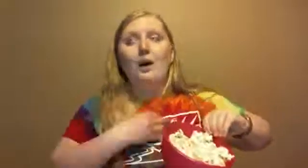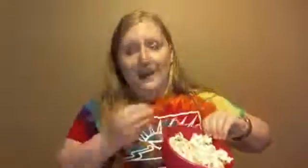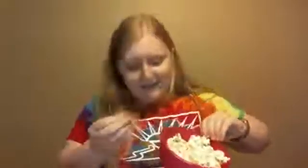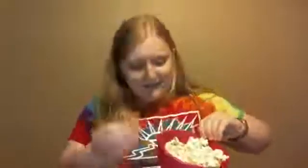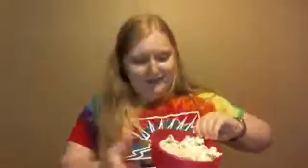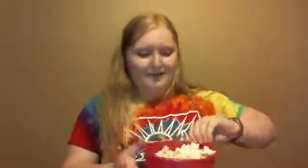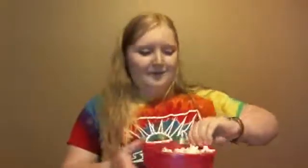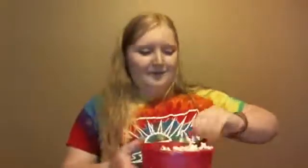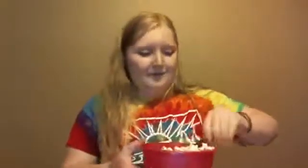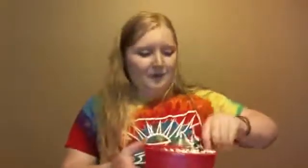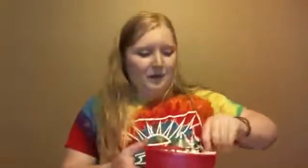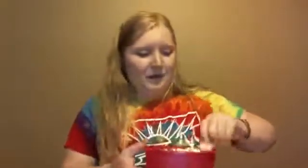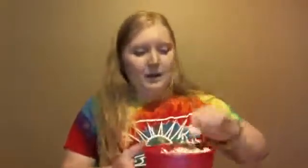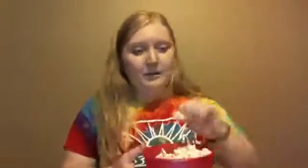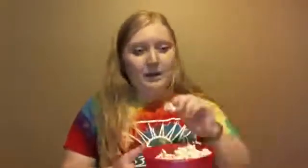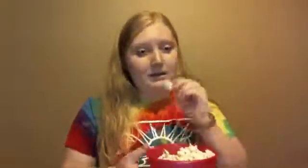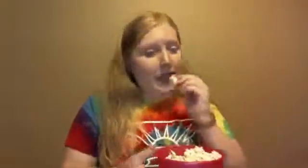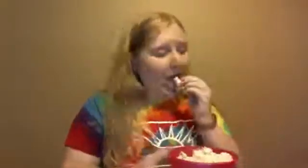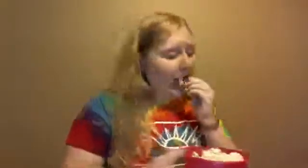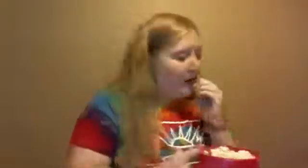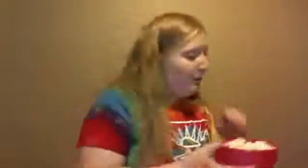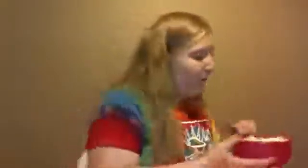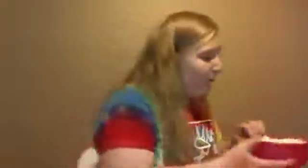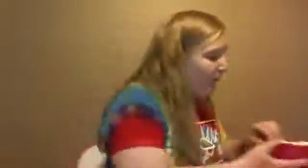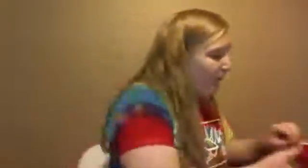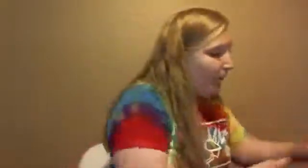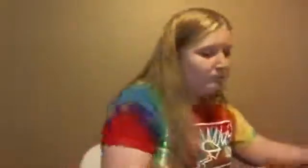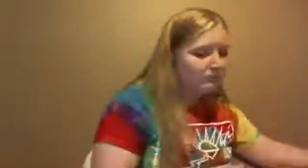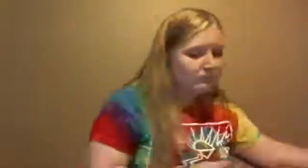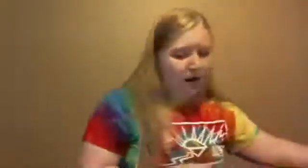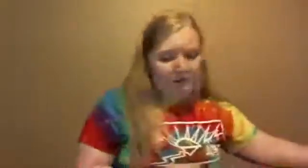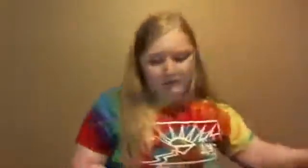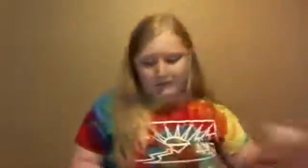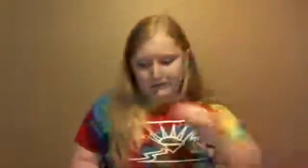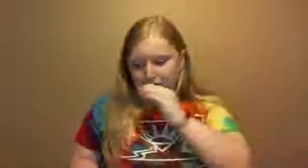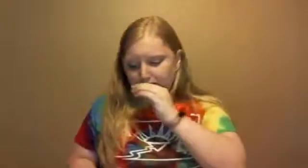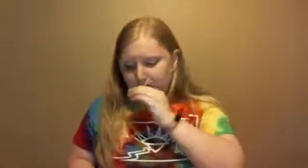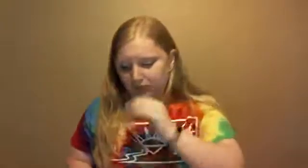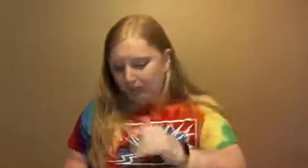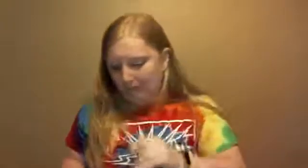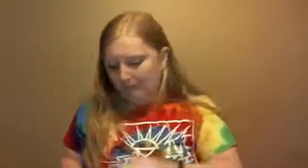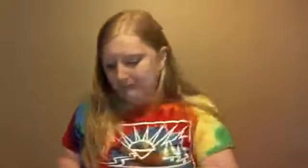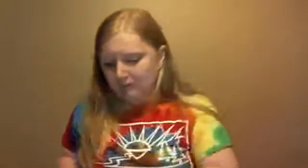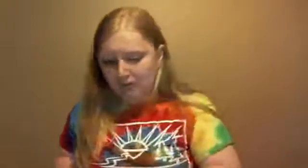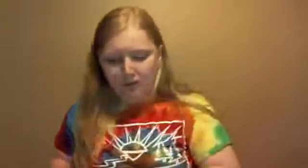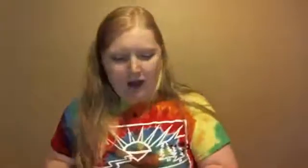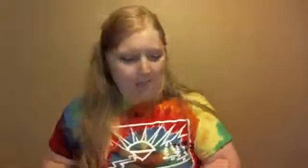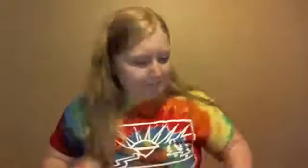white, so I'm going to eat a piece. I love popcorn. Okay.